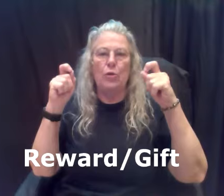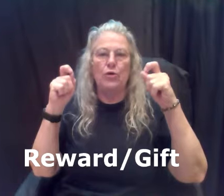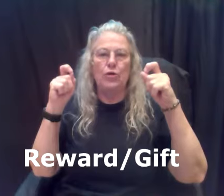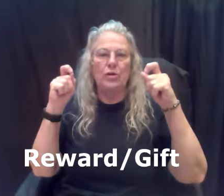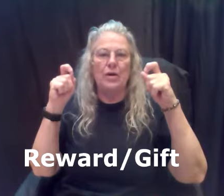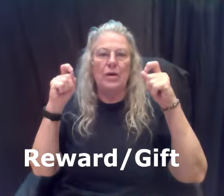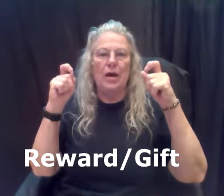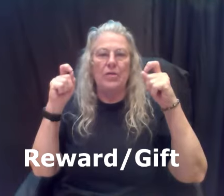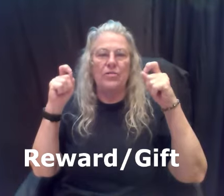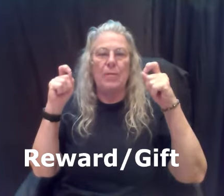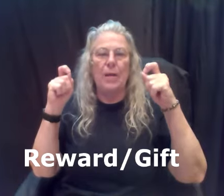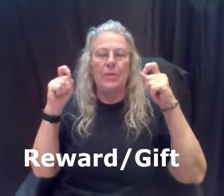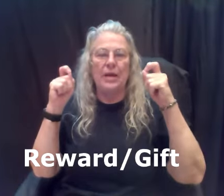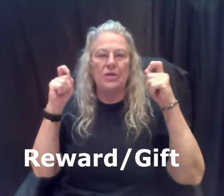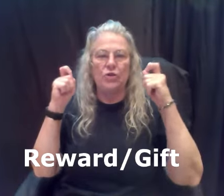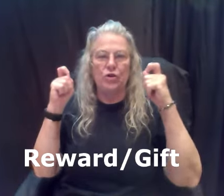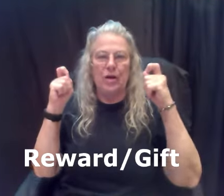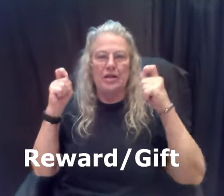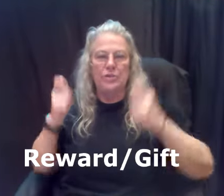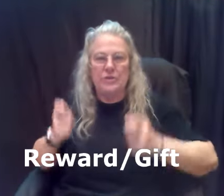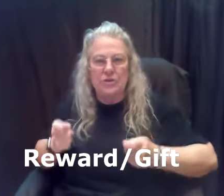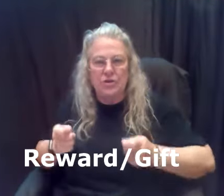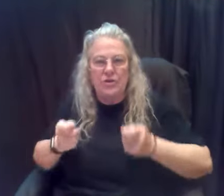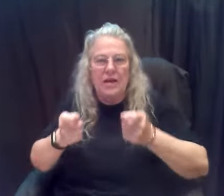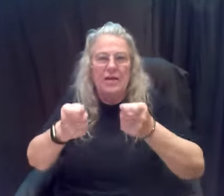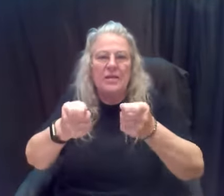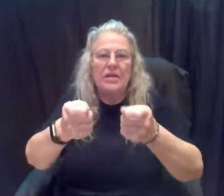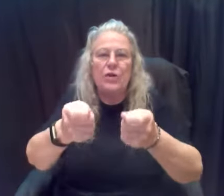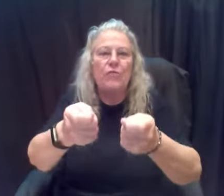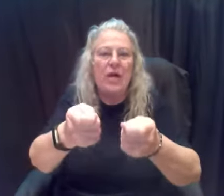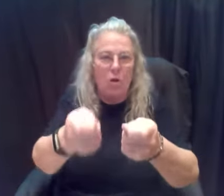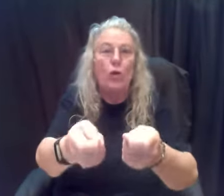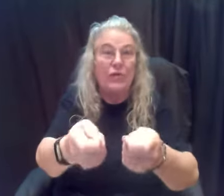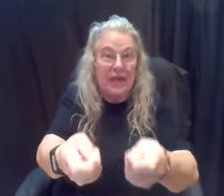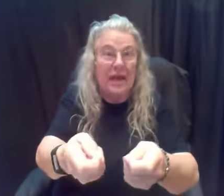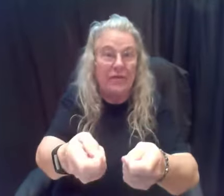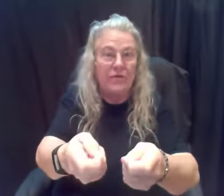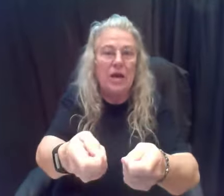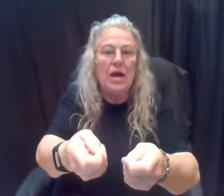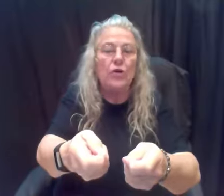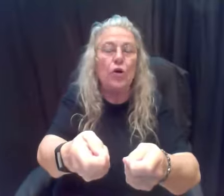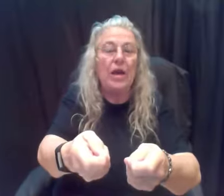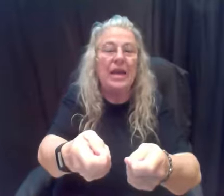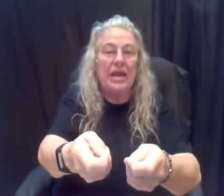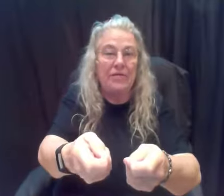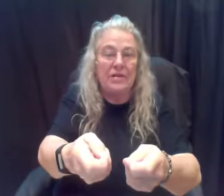your thumb up against your X position, and it's like you've got a hold of a gift and you're going to give it to